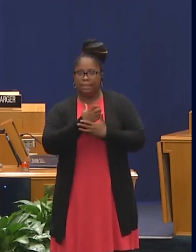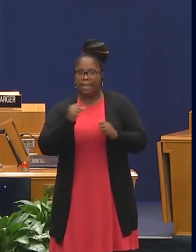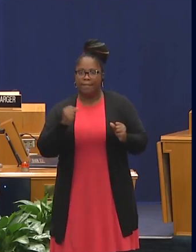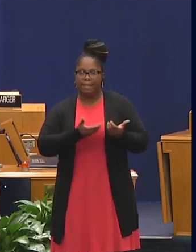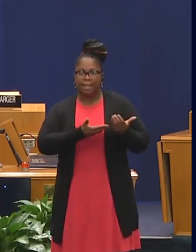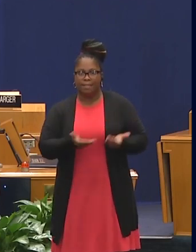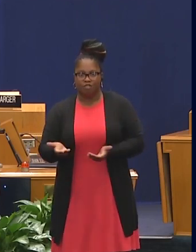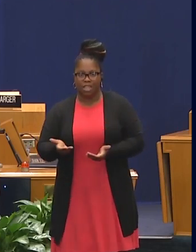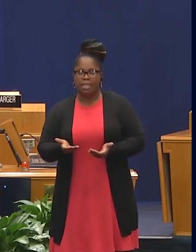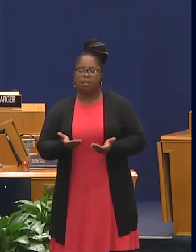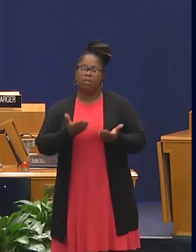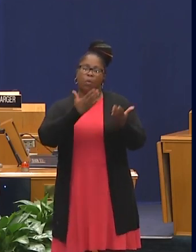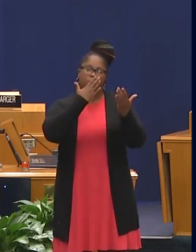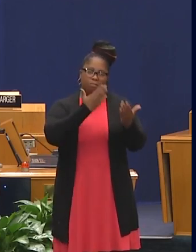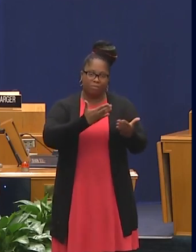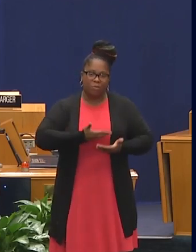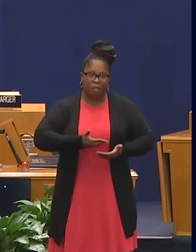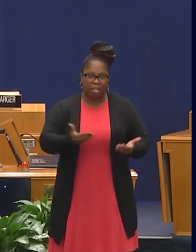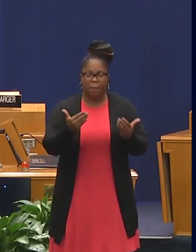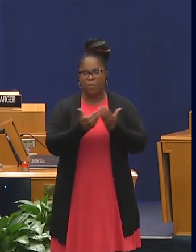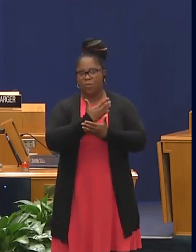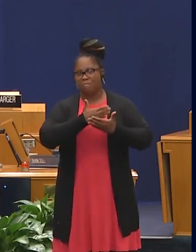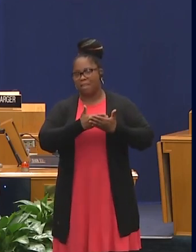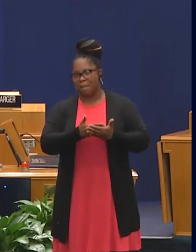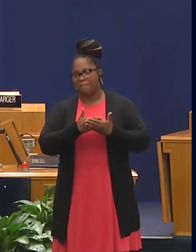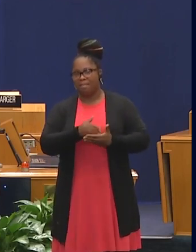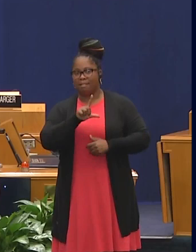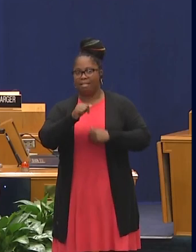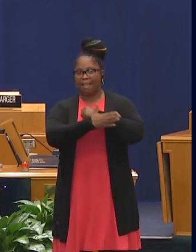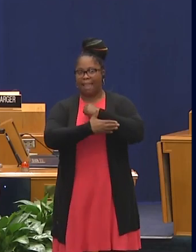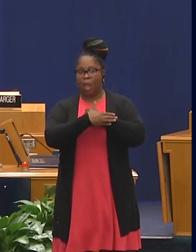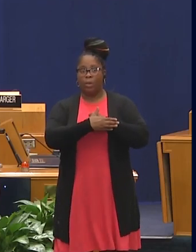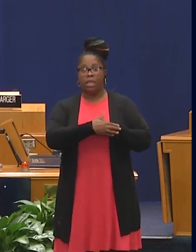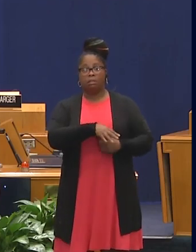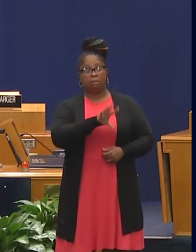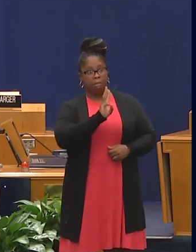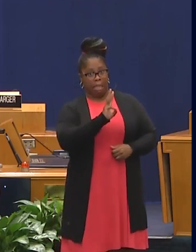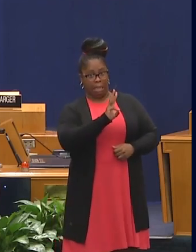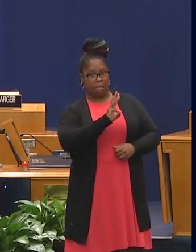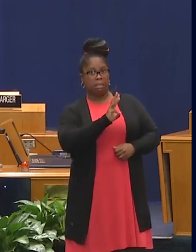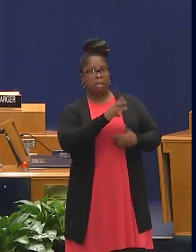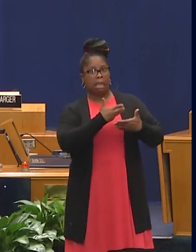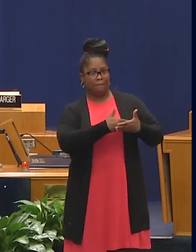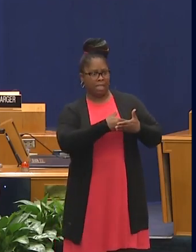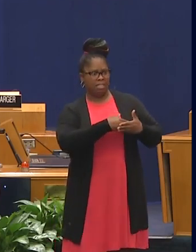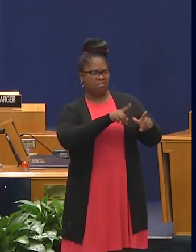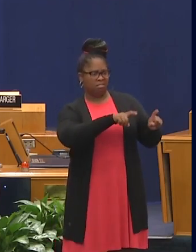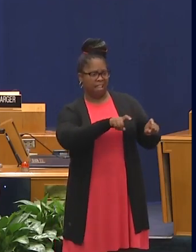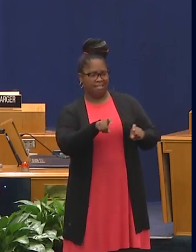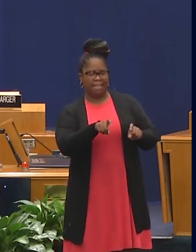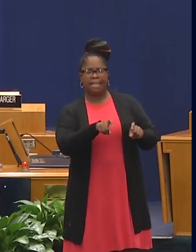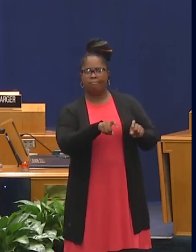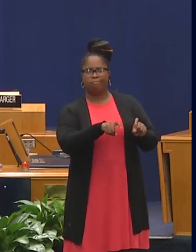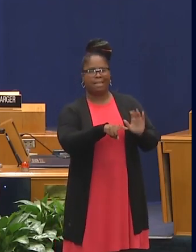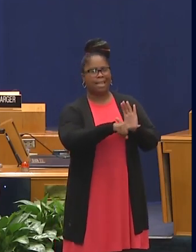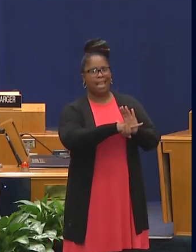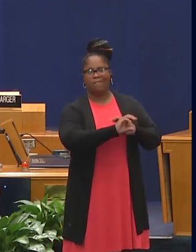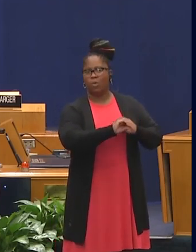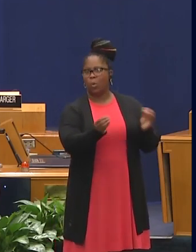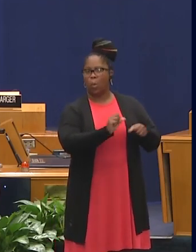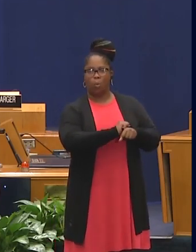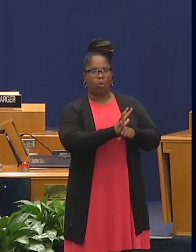your new babies to LA County. 6 of the infants who were tested all tested negative. And we wish